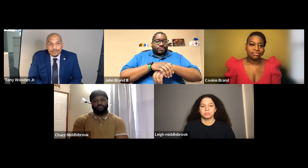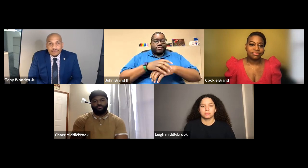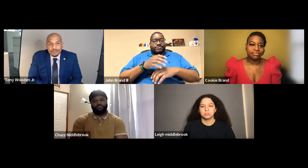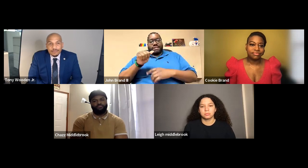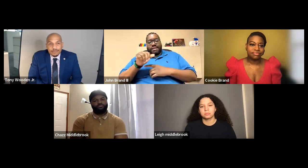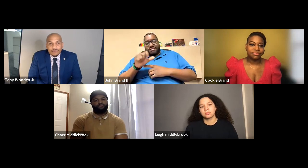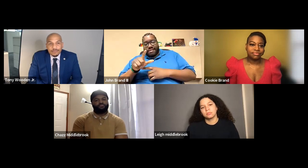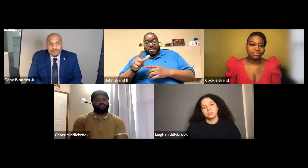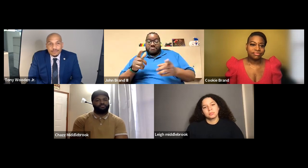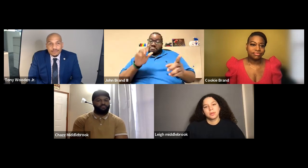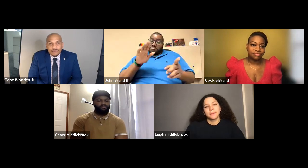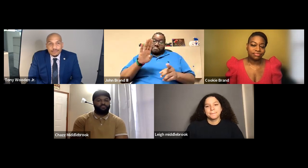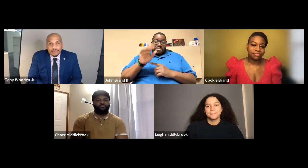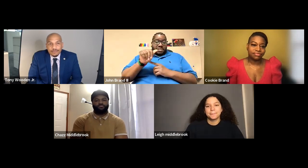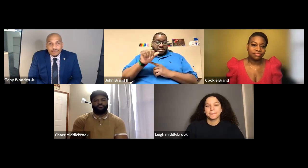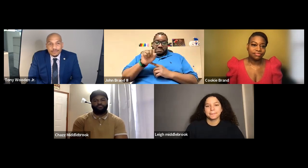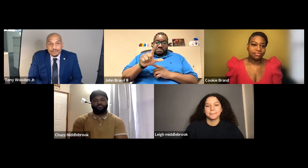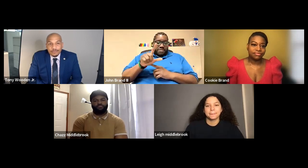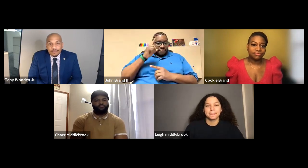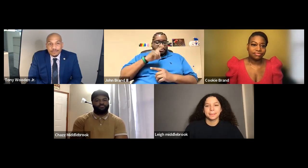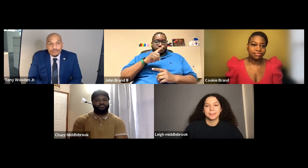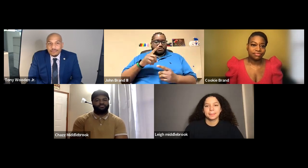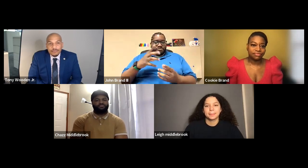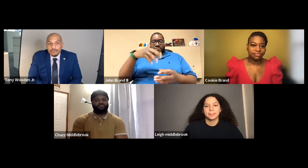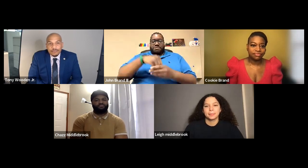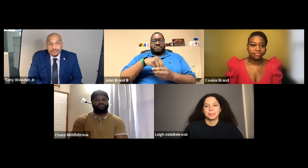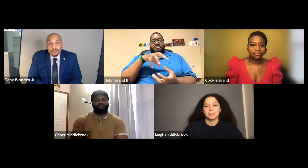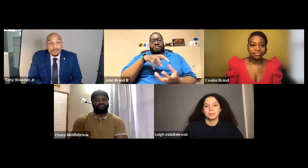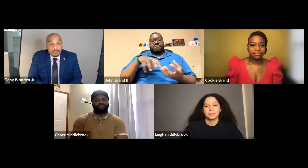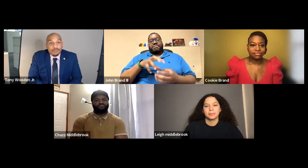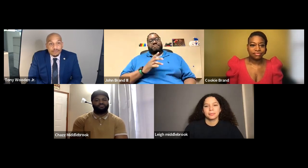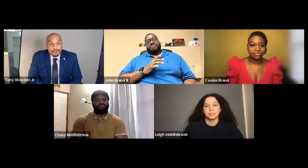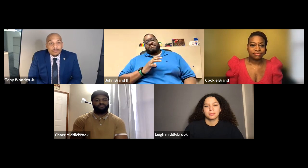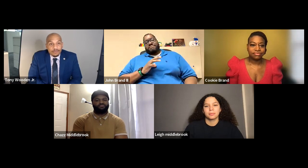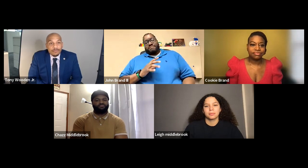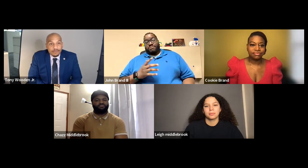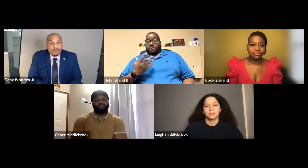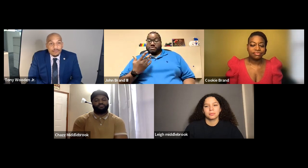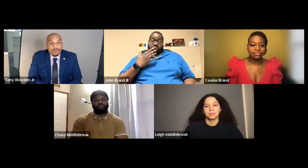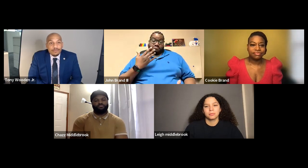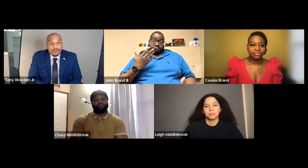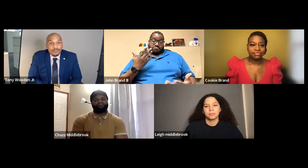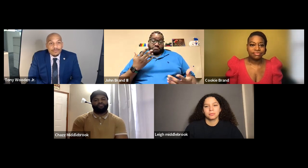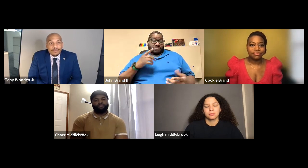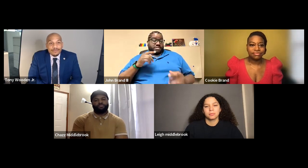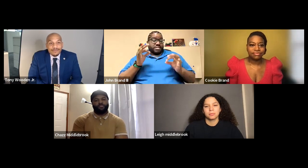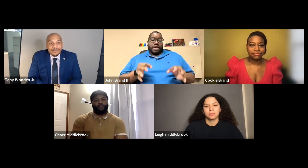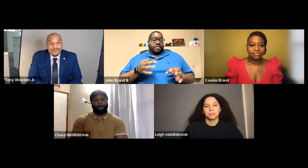speaks in a more English way. And for sure, it was a big combination of Black